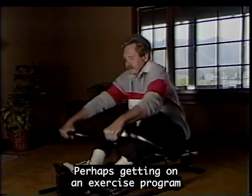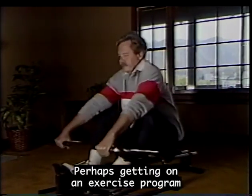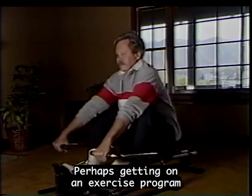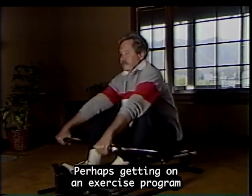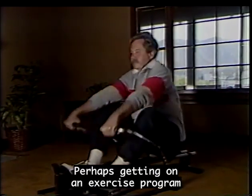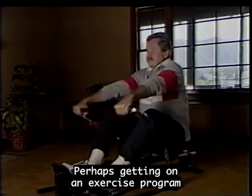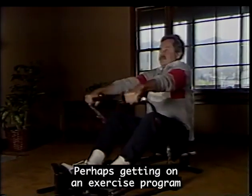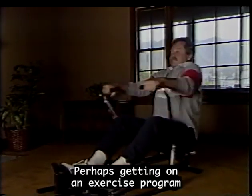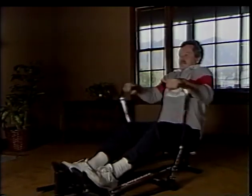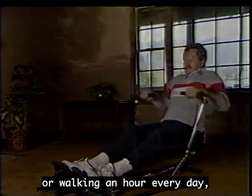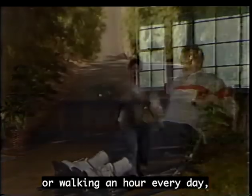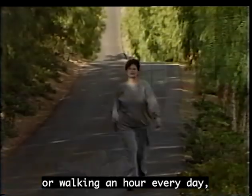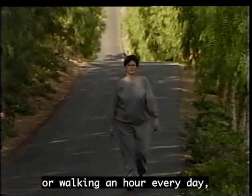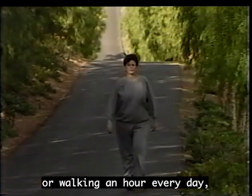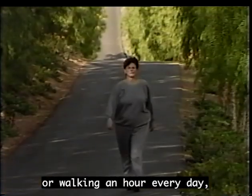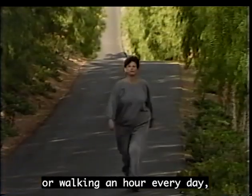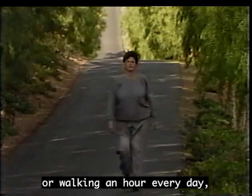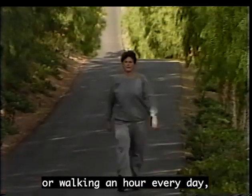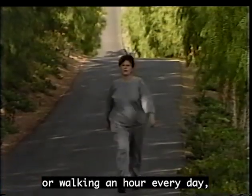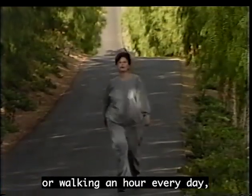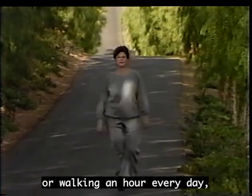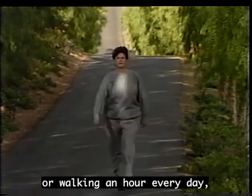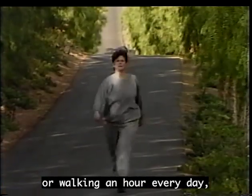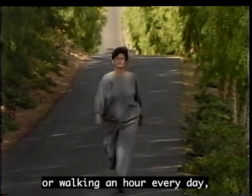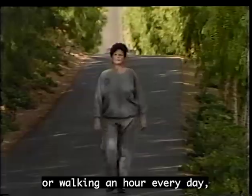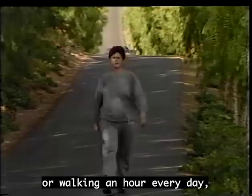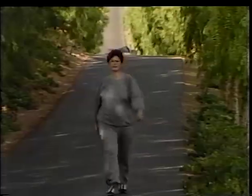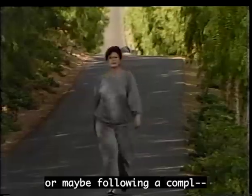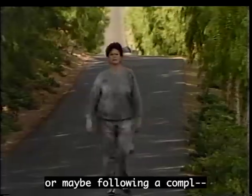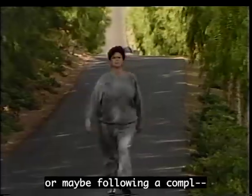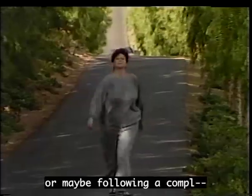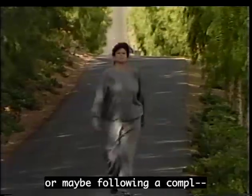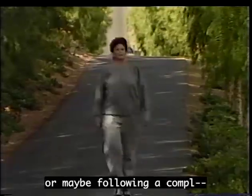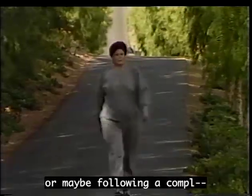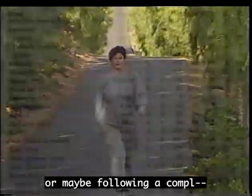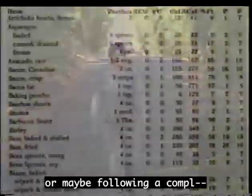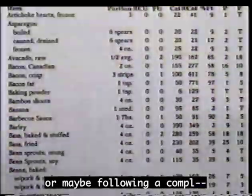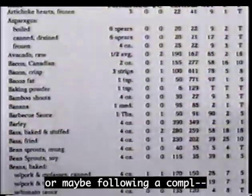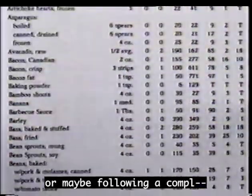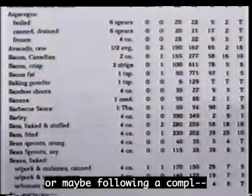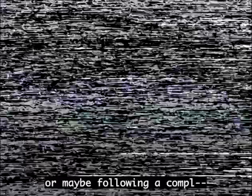exercise program, or walking an hour every day, or maybe following a complex